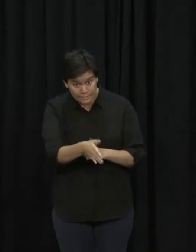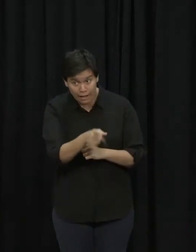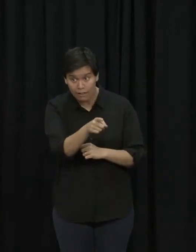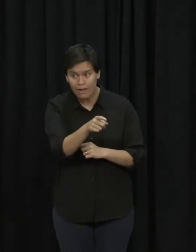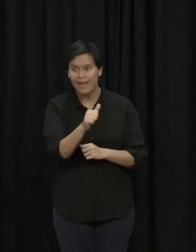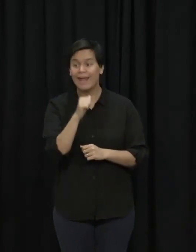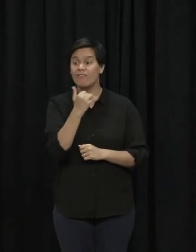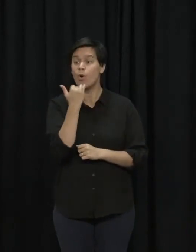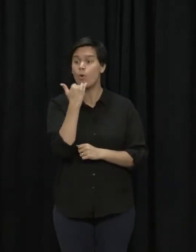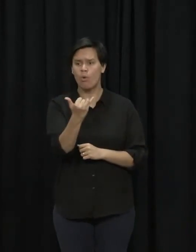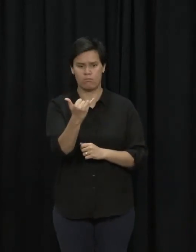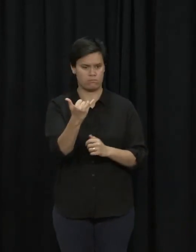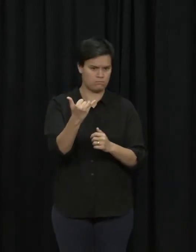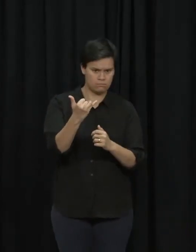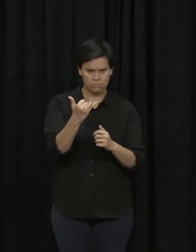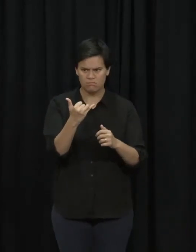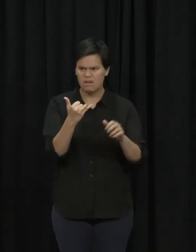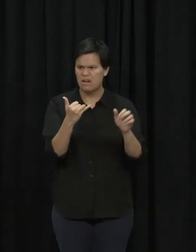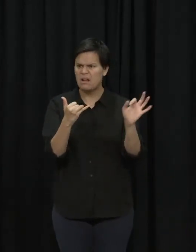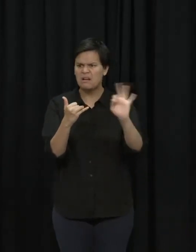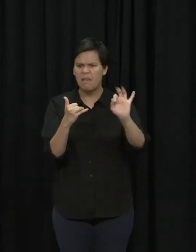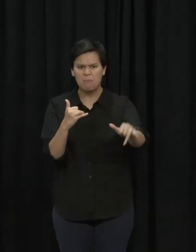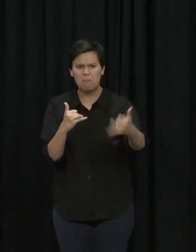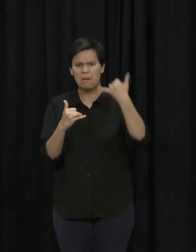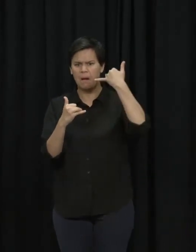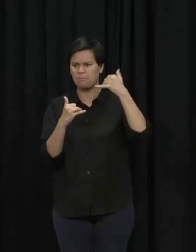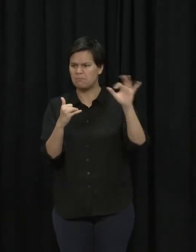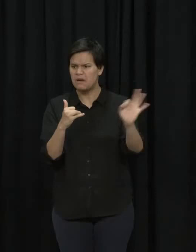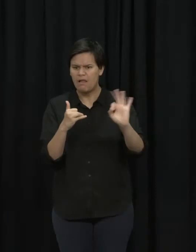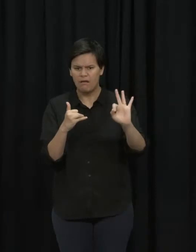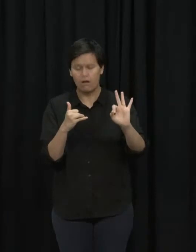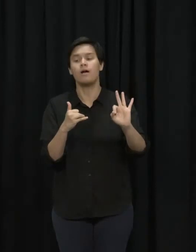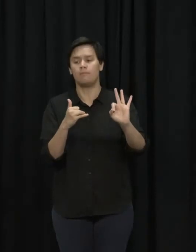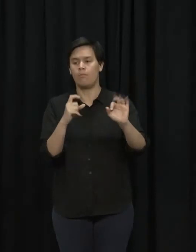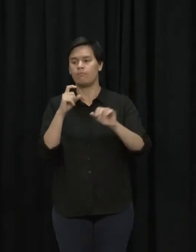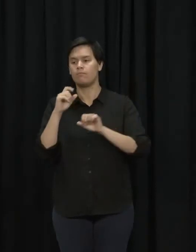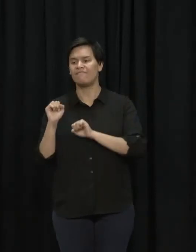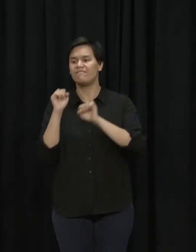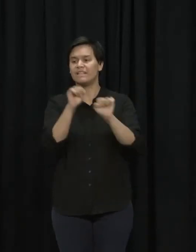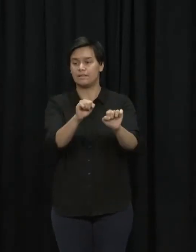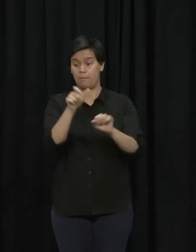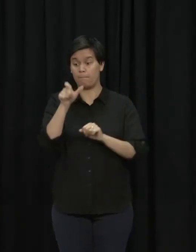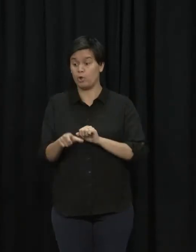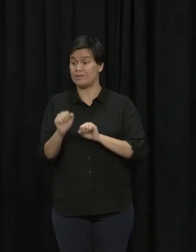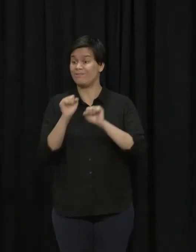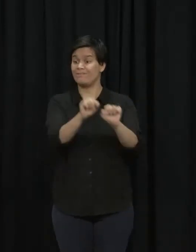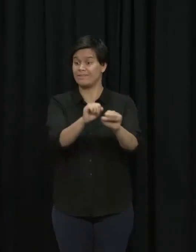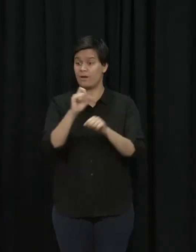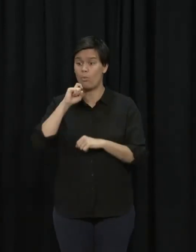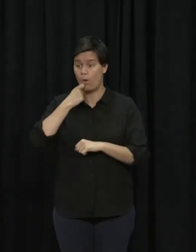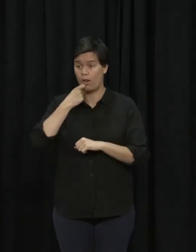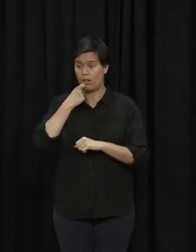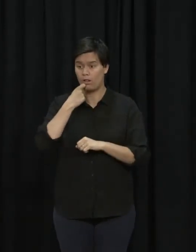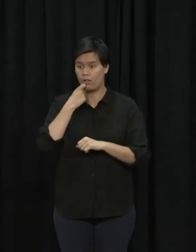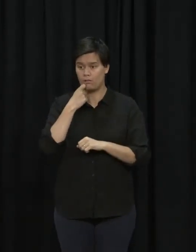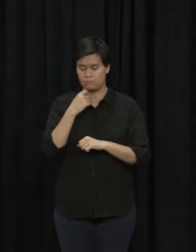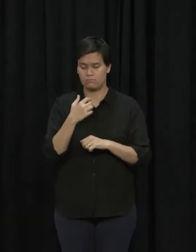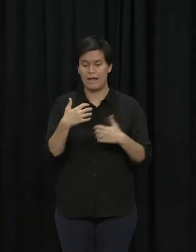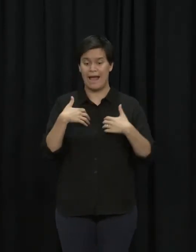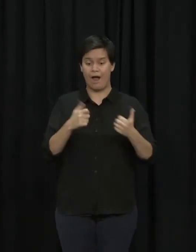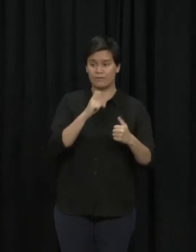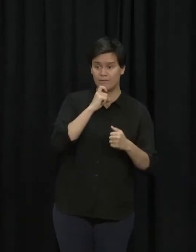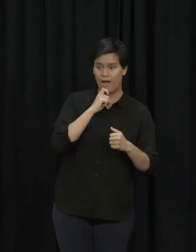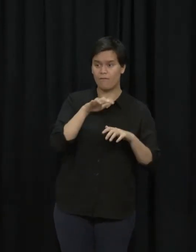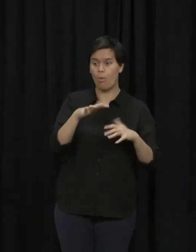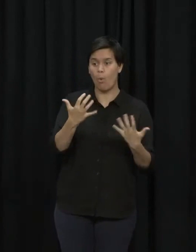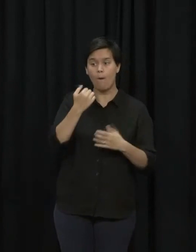have a team that goes around, usually it's the local provider, Māori or Pacific provider, or one of our community providers, or the public health team will go around. If